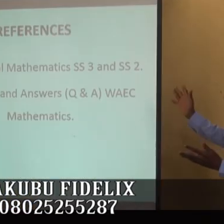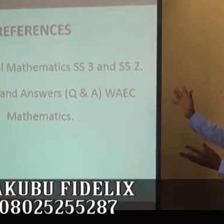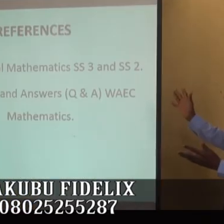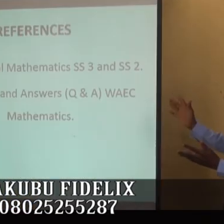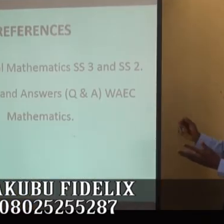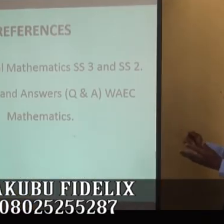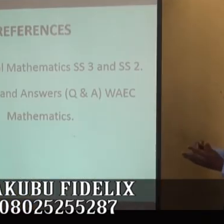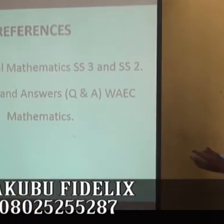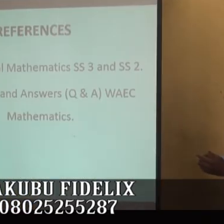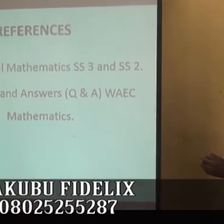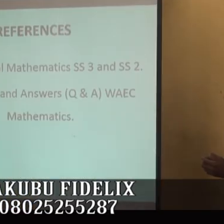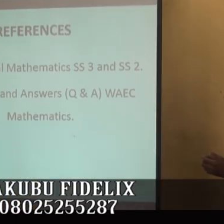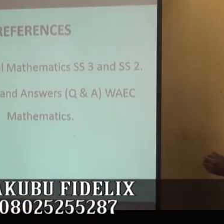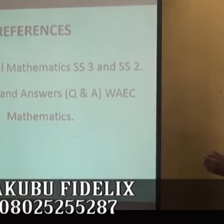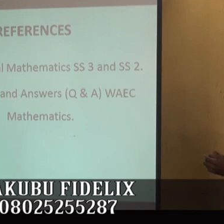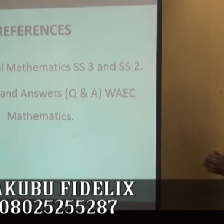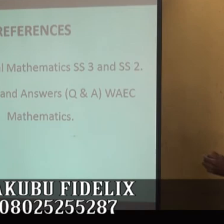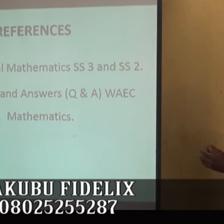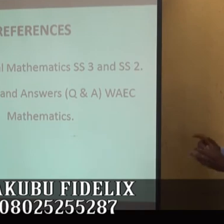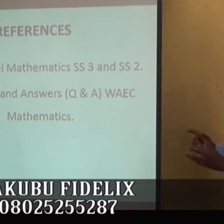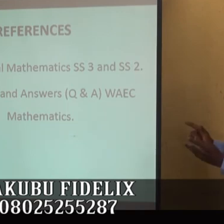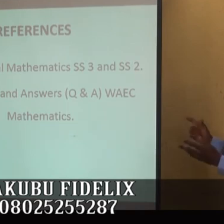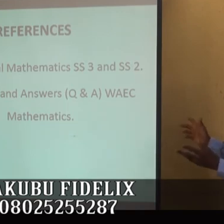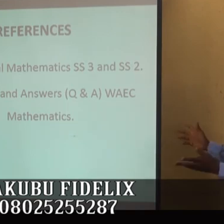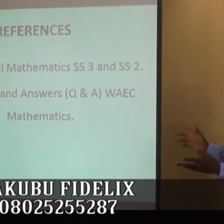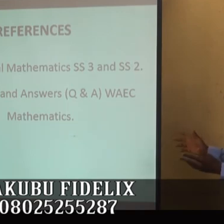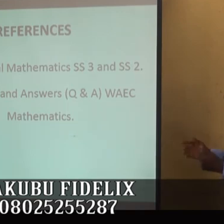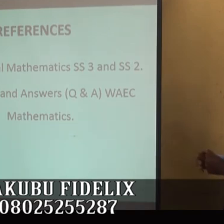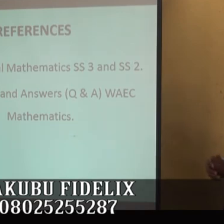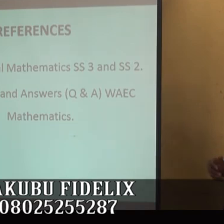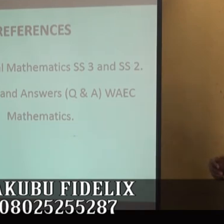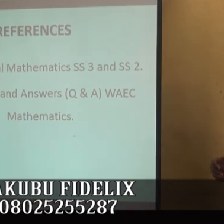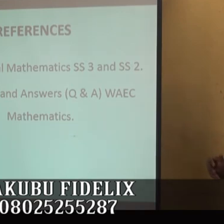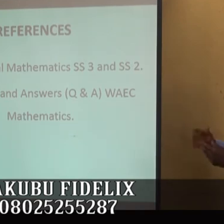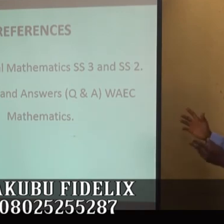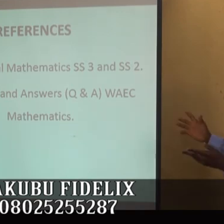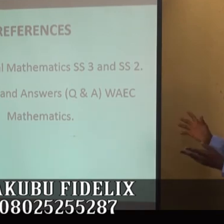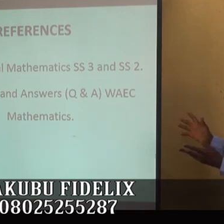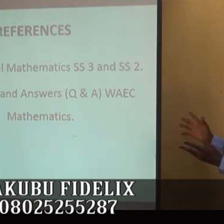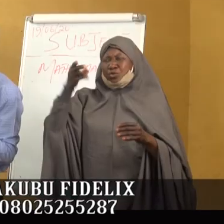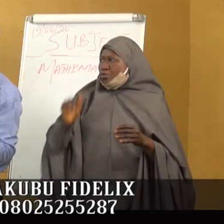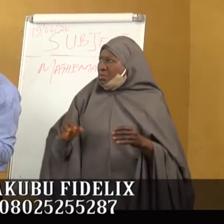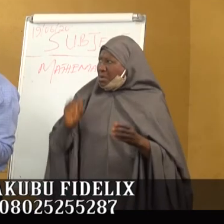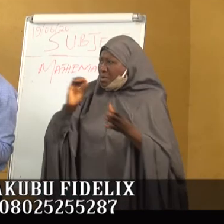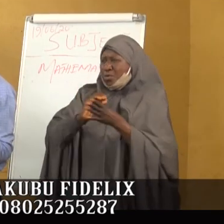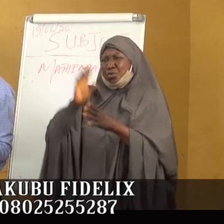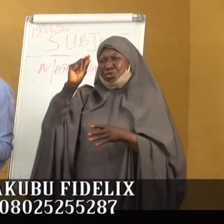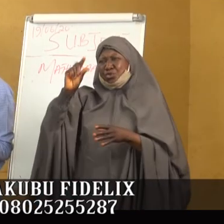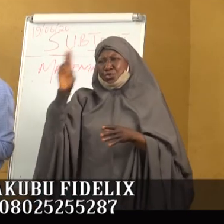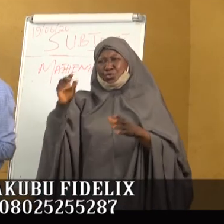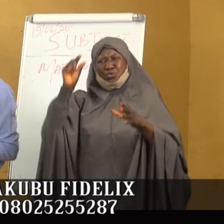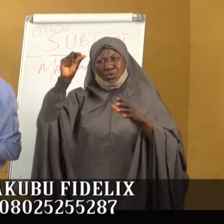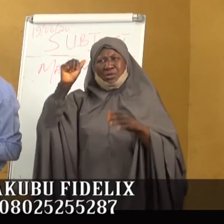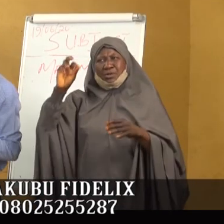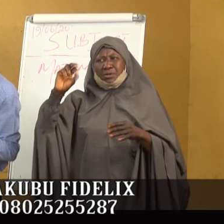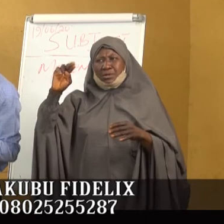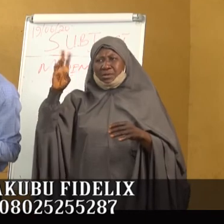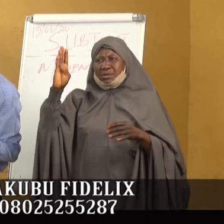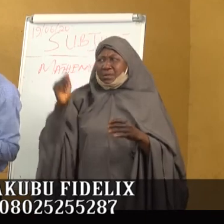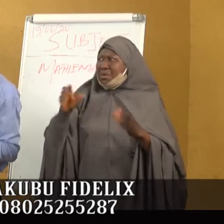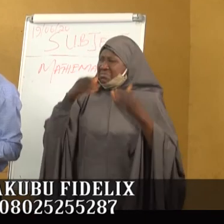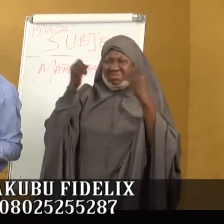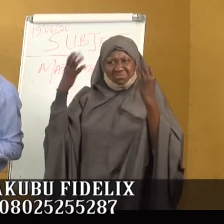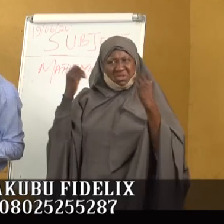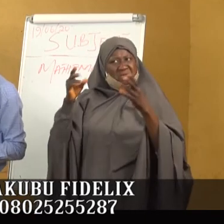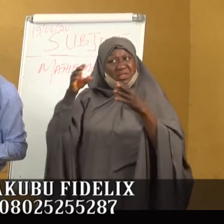There are references. You can use Z.I. Schima, you can use G.U. Gerber, and